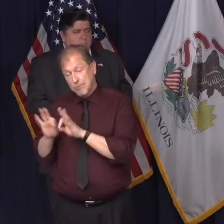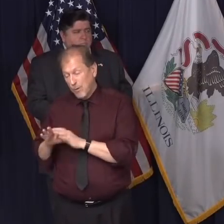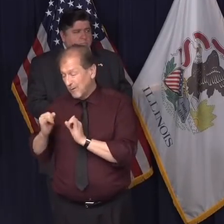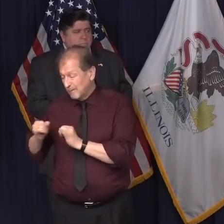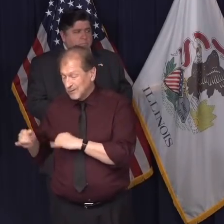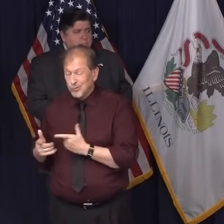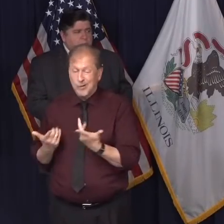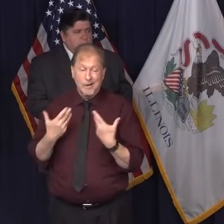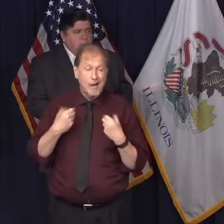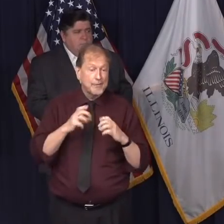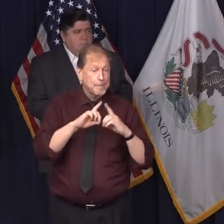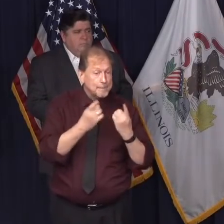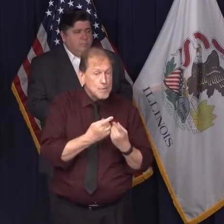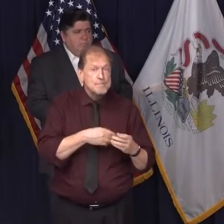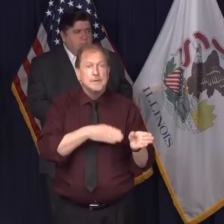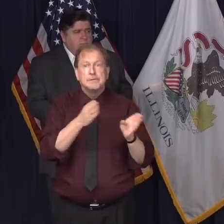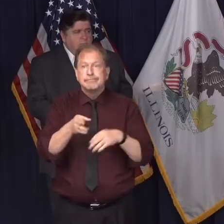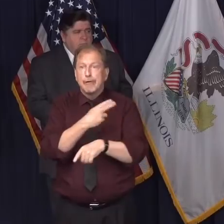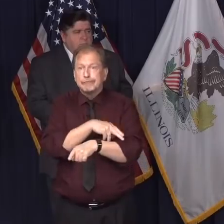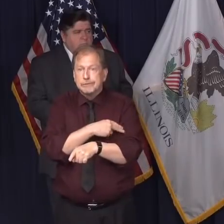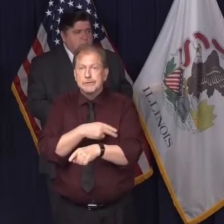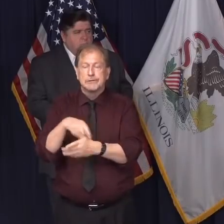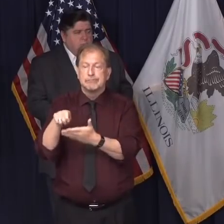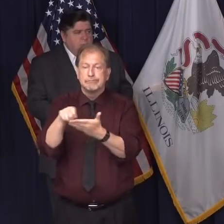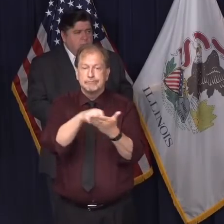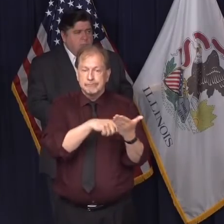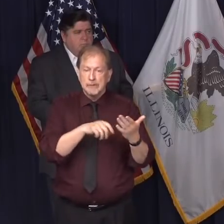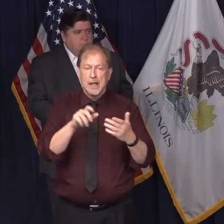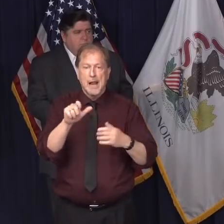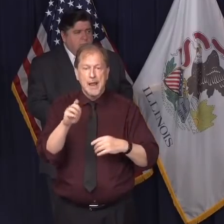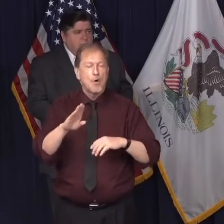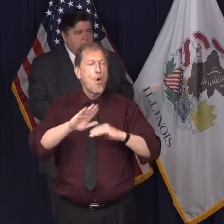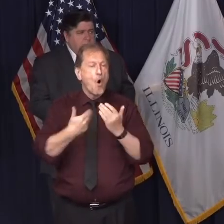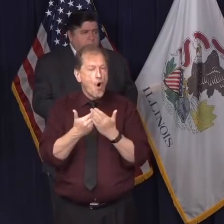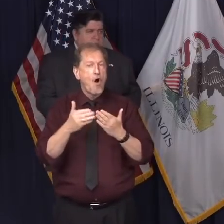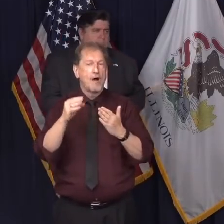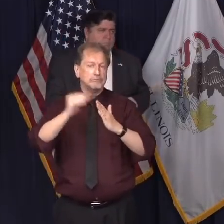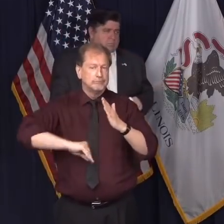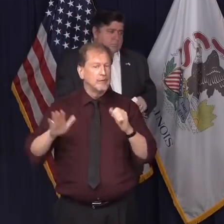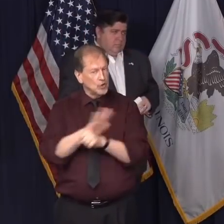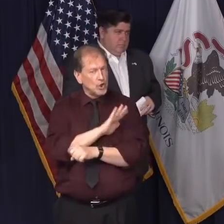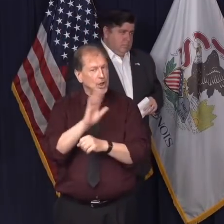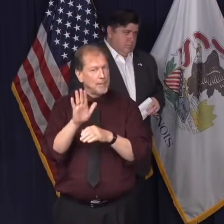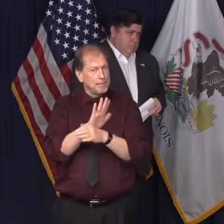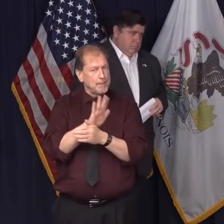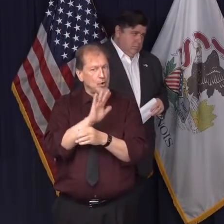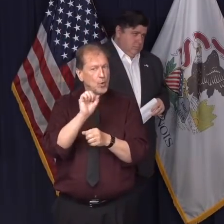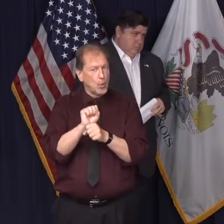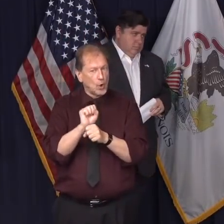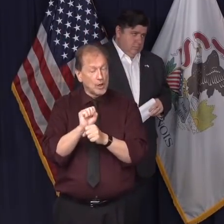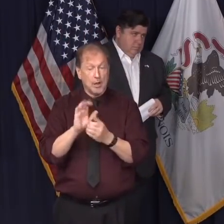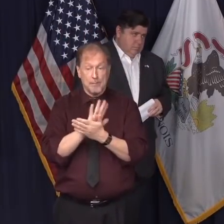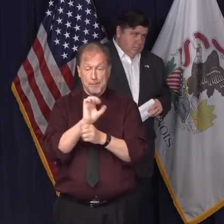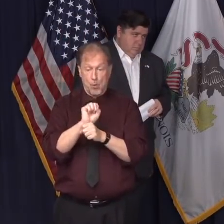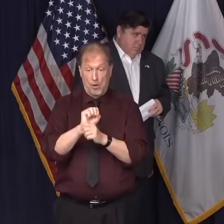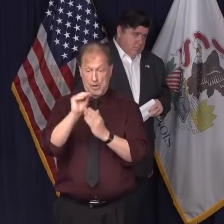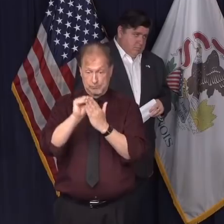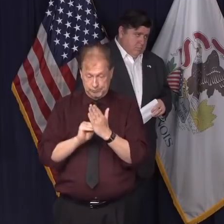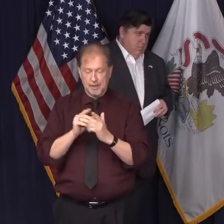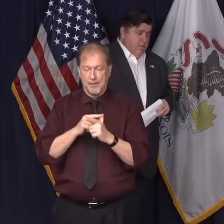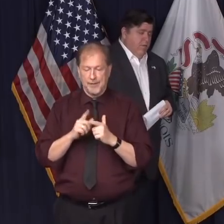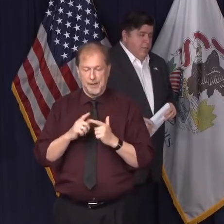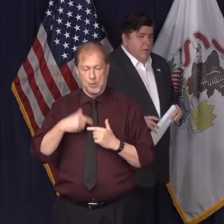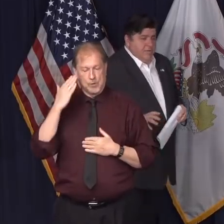health departments, that involves hospital personnel, lab personnel, everyone to work together so we can have as much data so we can answer all